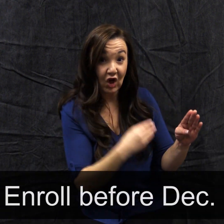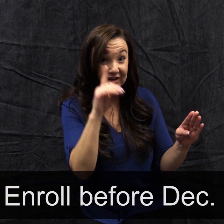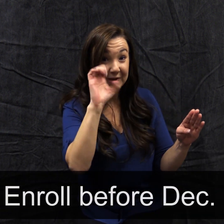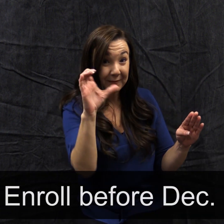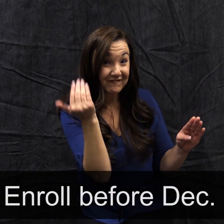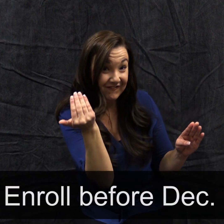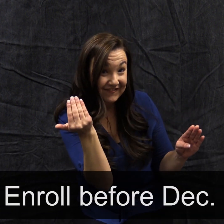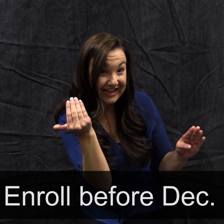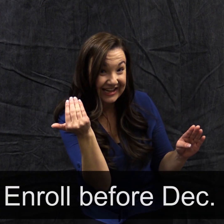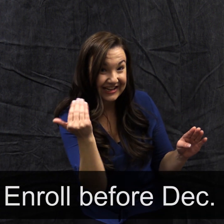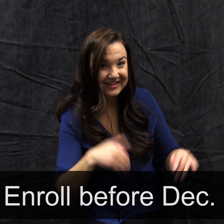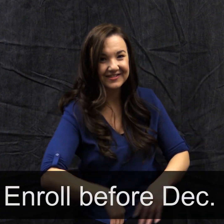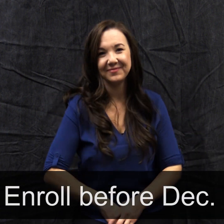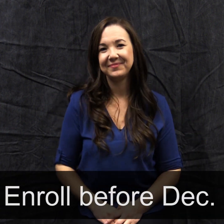Enroll before December 15.